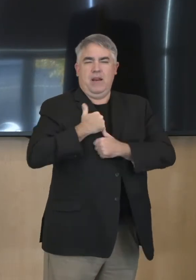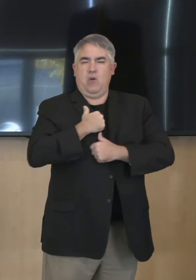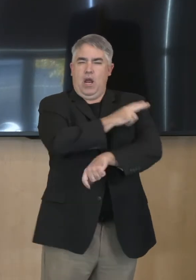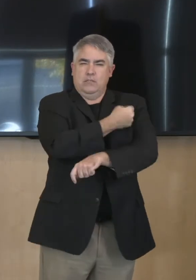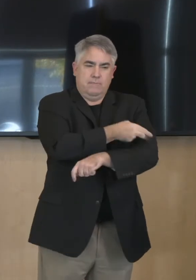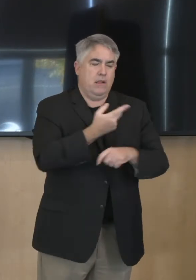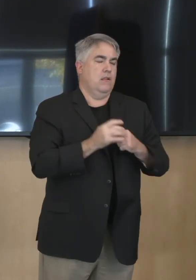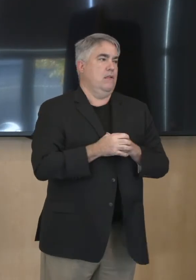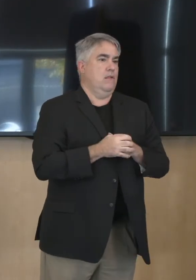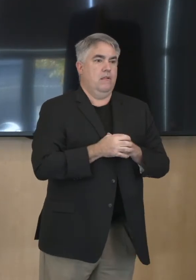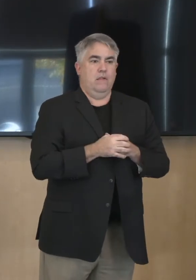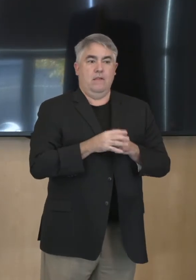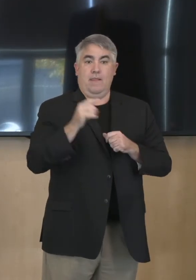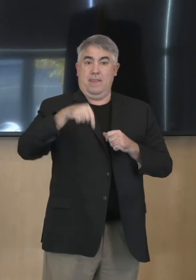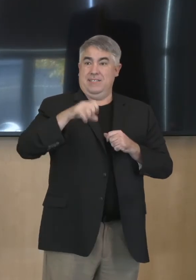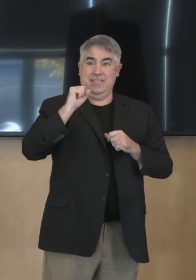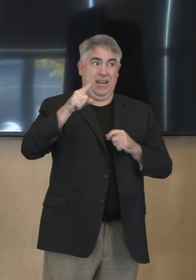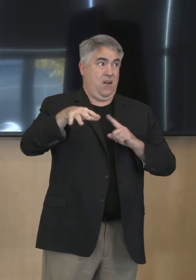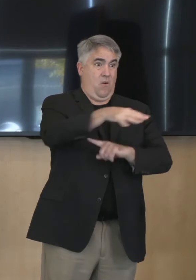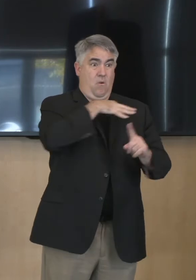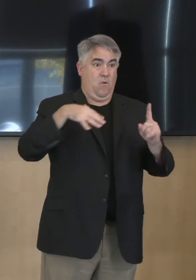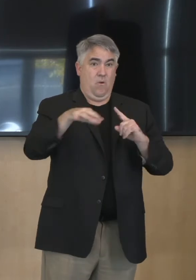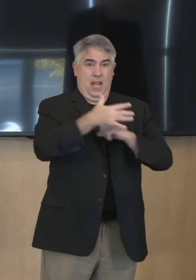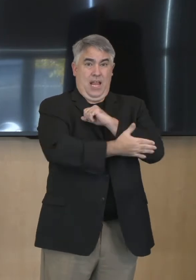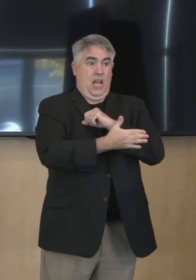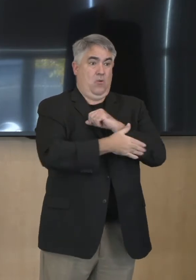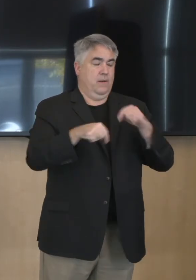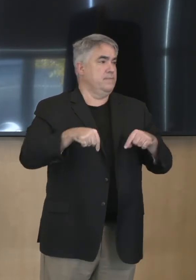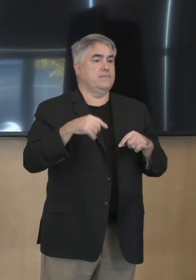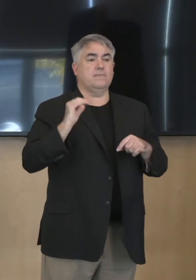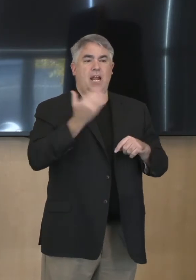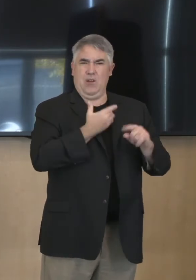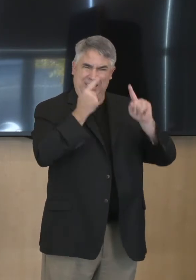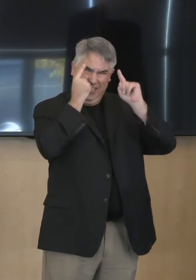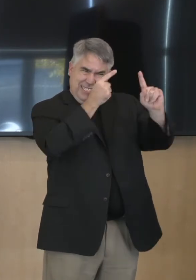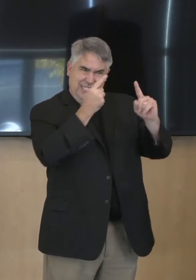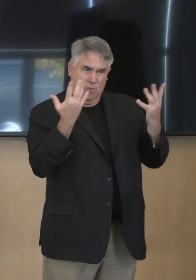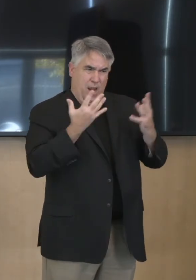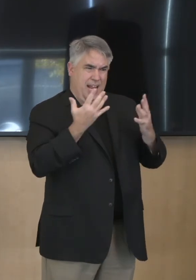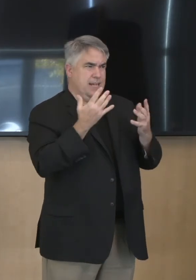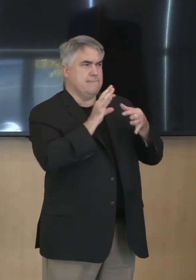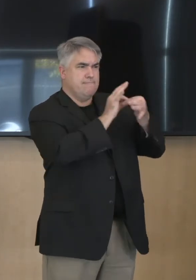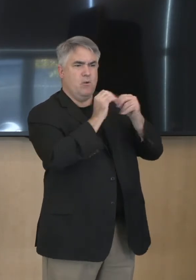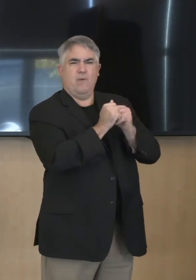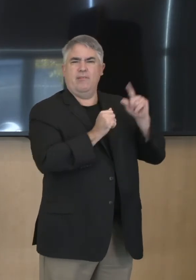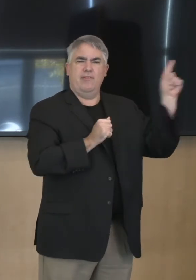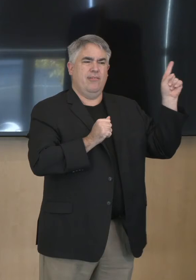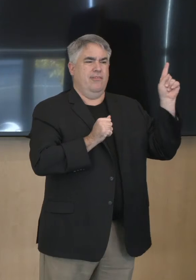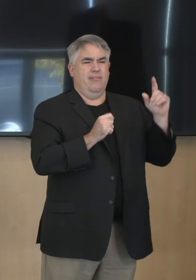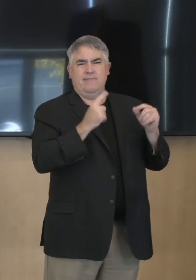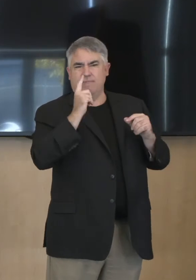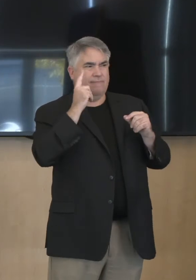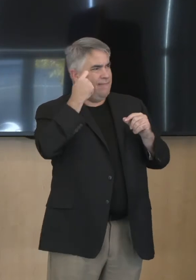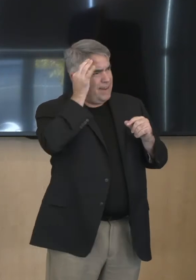as the county, we are working as an air traffic controller to try and coordinate and integrate and work together in order to